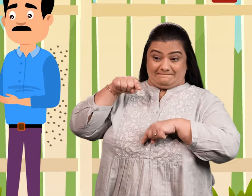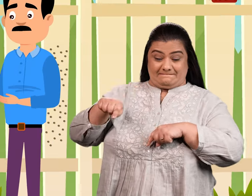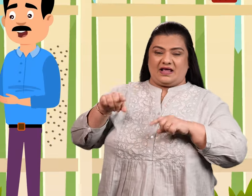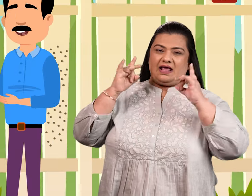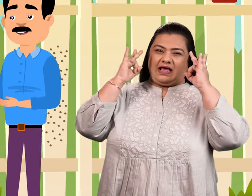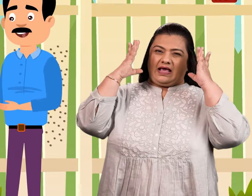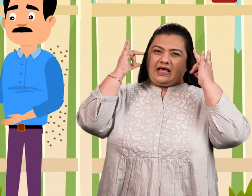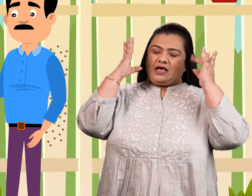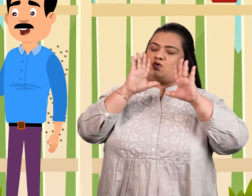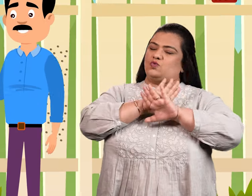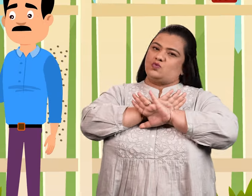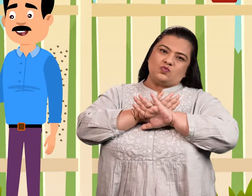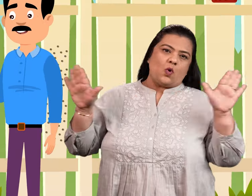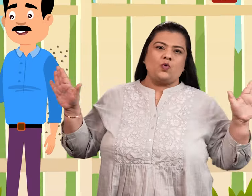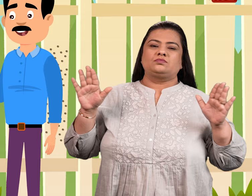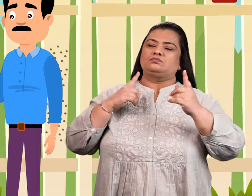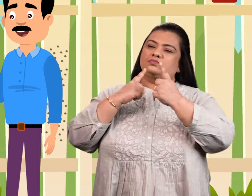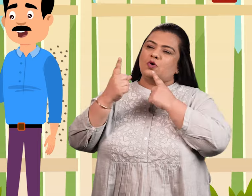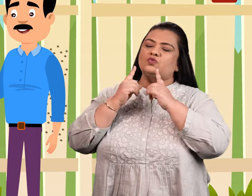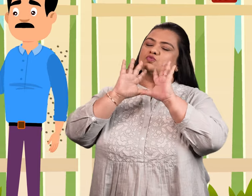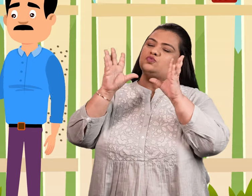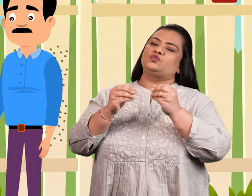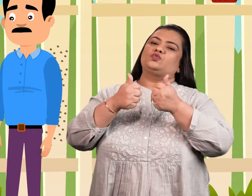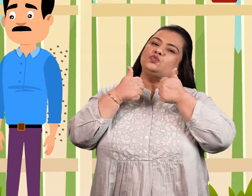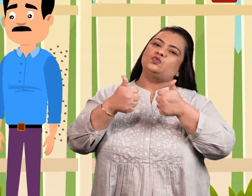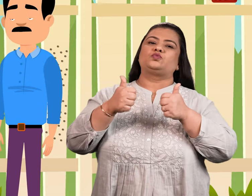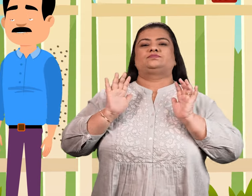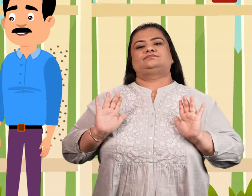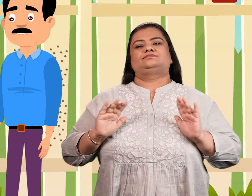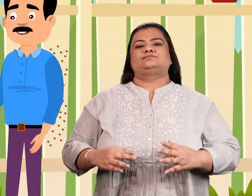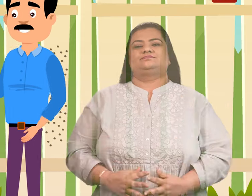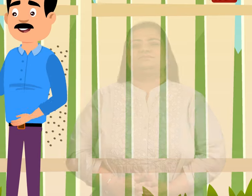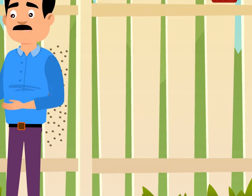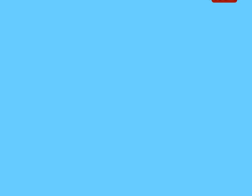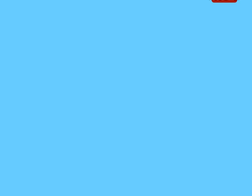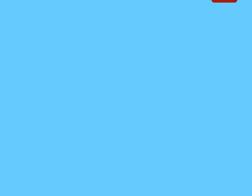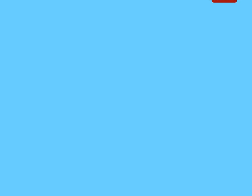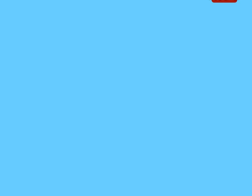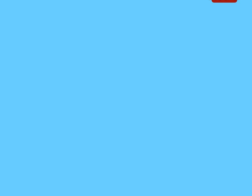Father said, "Next time, control your anger and be nice to people."